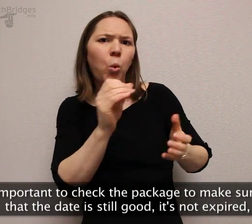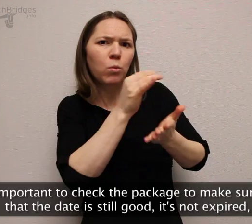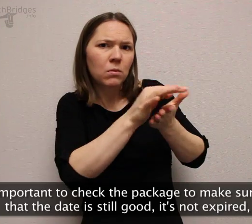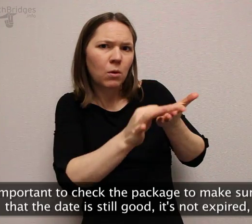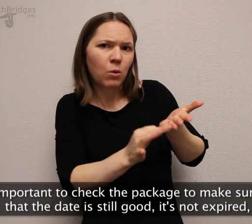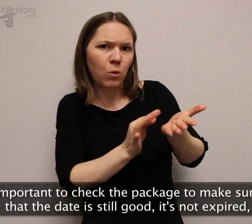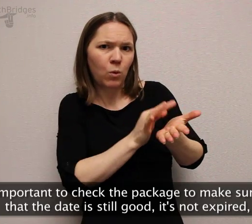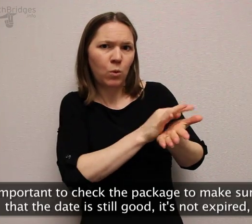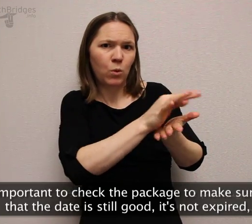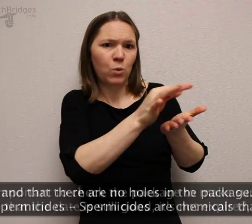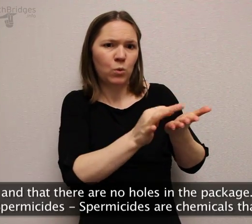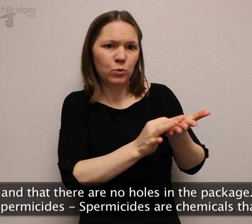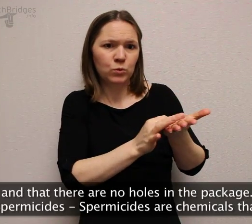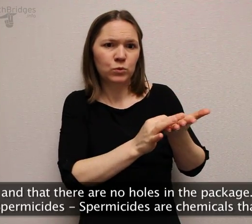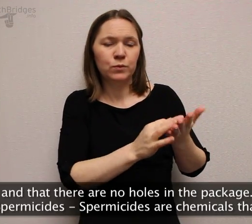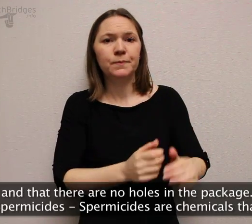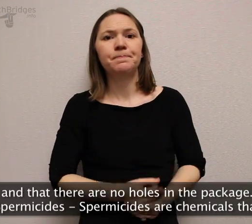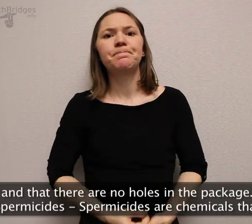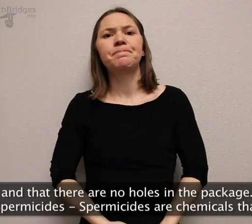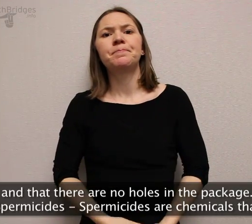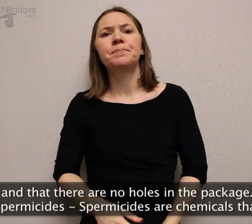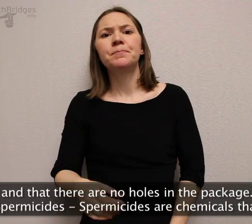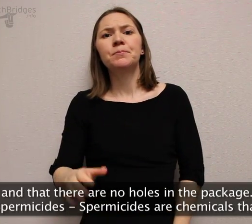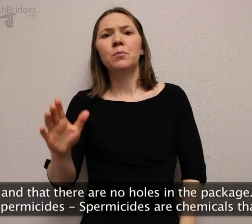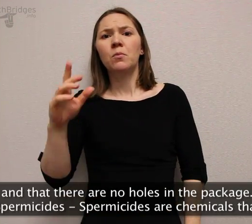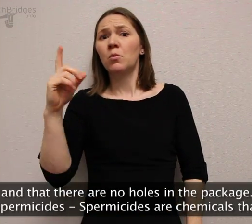not expired, and that there are no holes in the package.